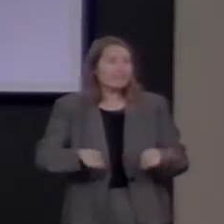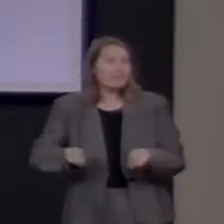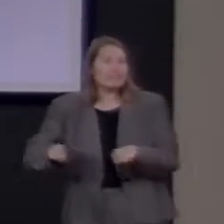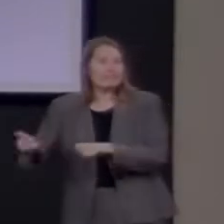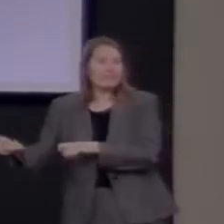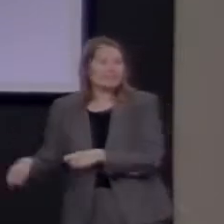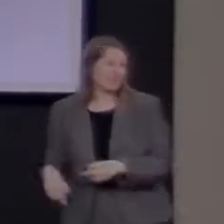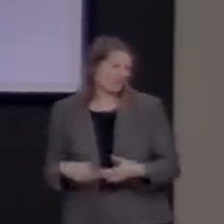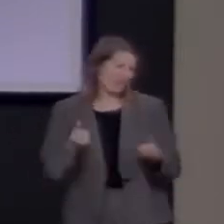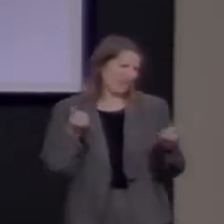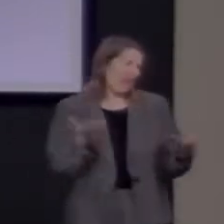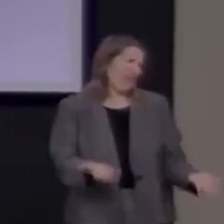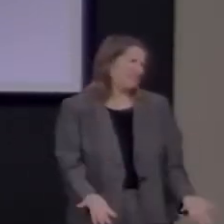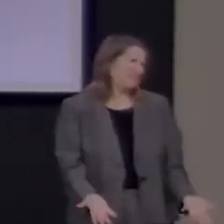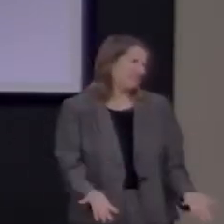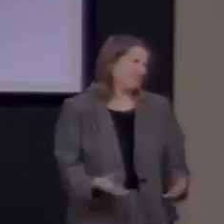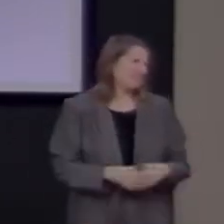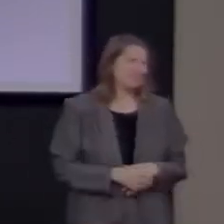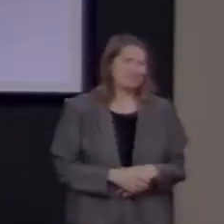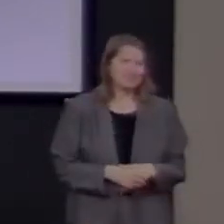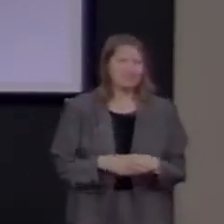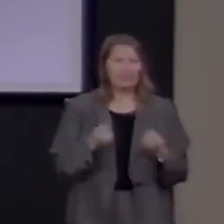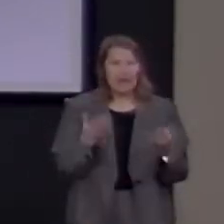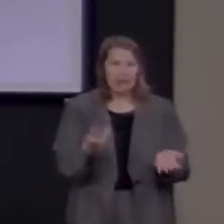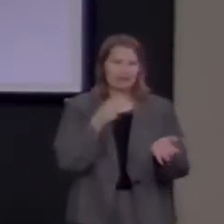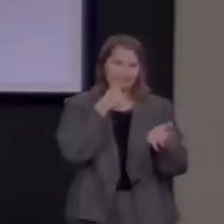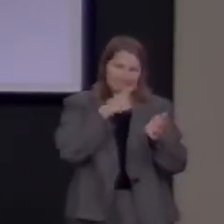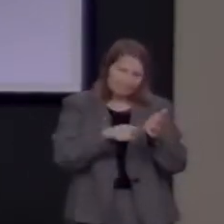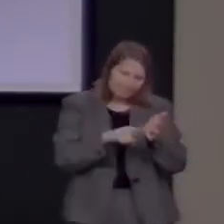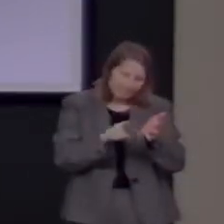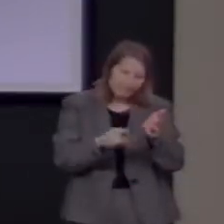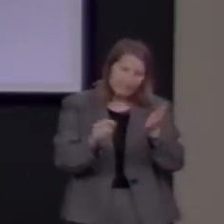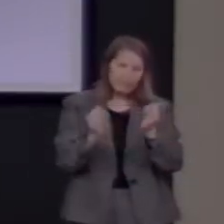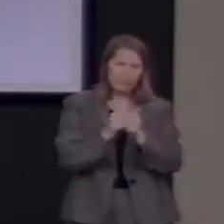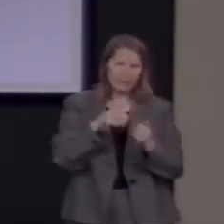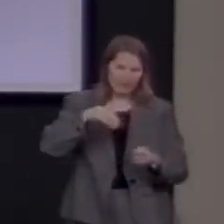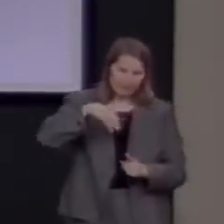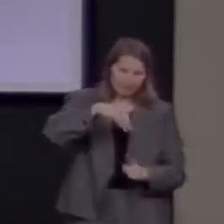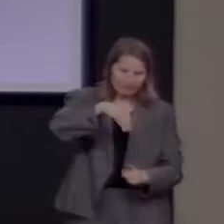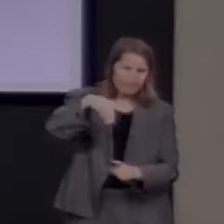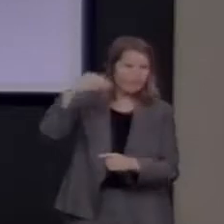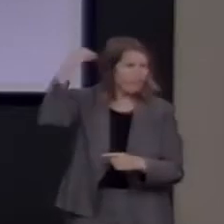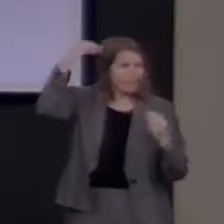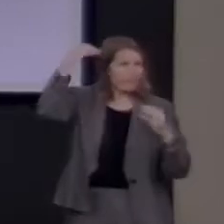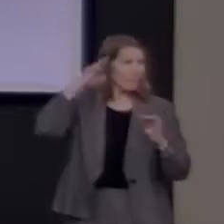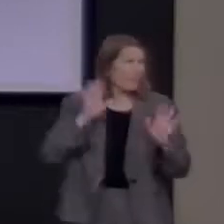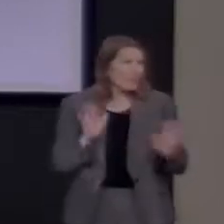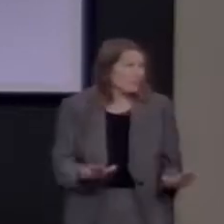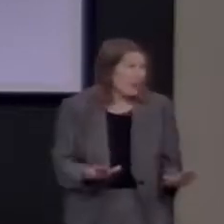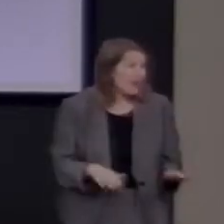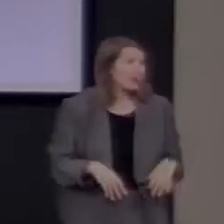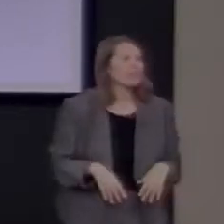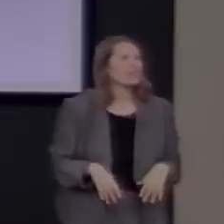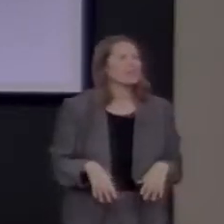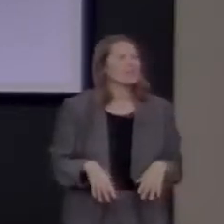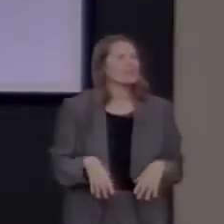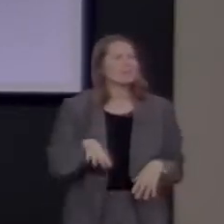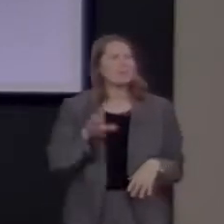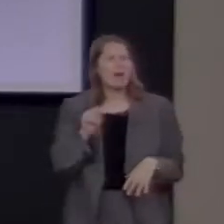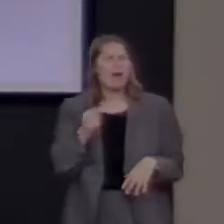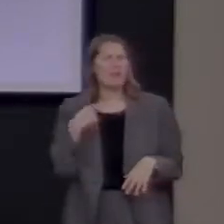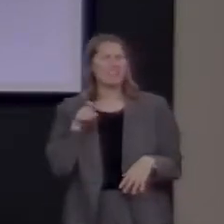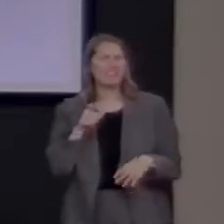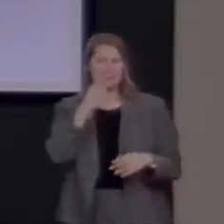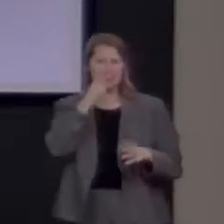an exponential growth in the number of investigations using this method, which is terrific. But we need to conduct